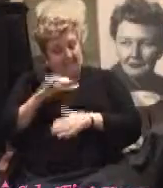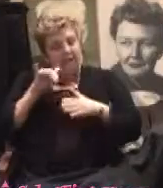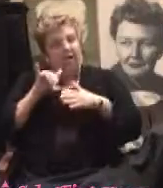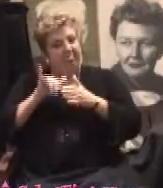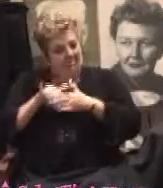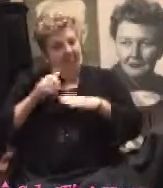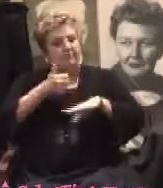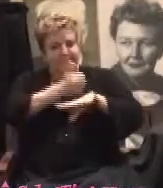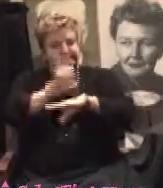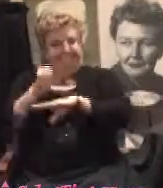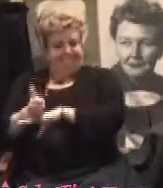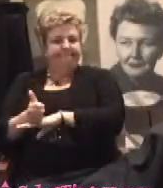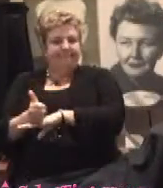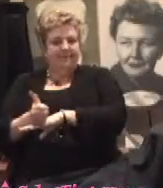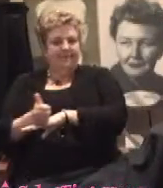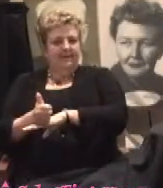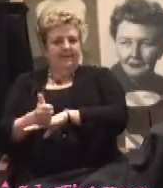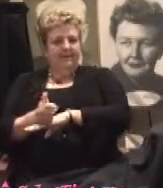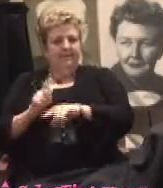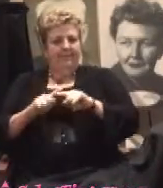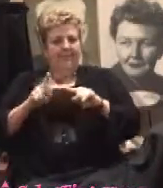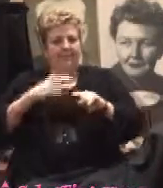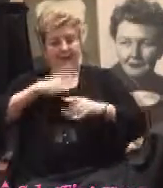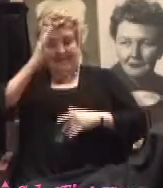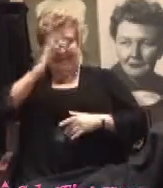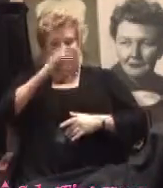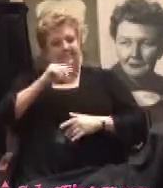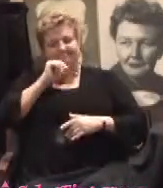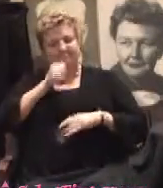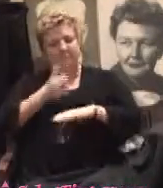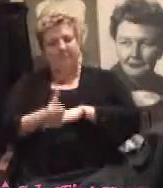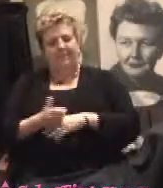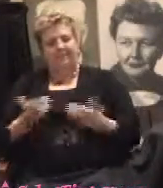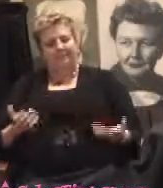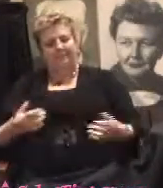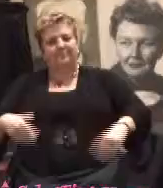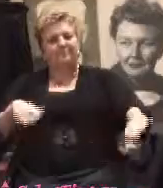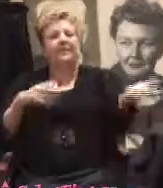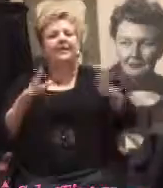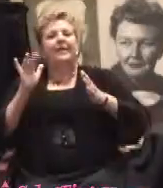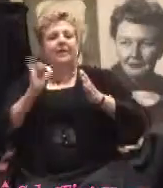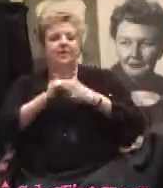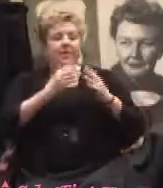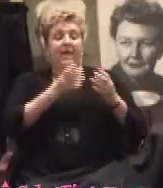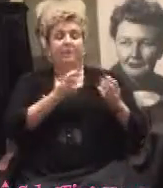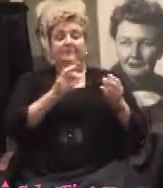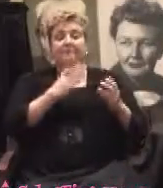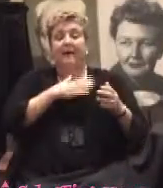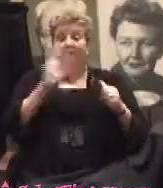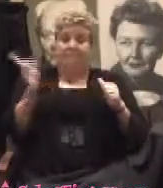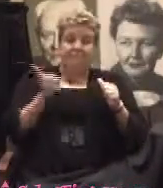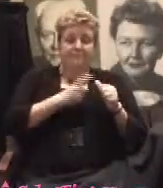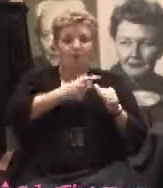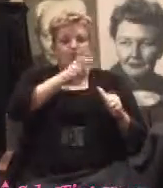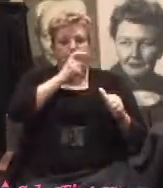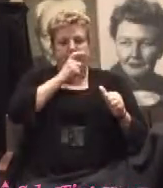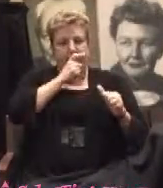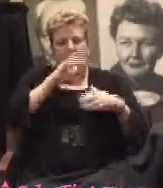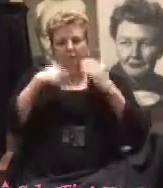But not my alcoholism. So anyway, fast forward, that's my first drink. Fast forward, I graduated